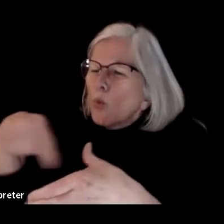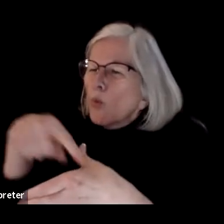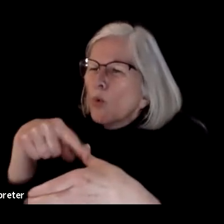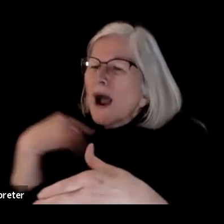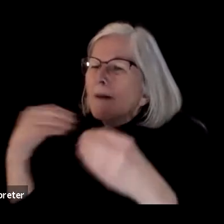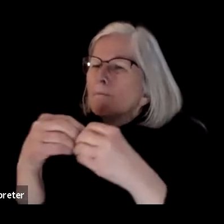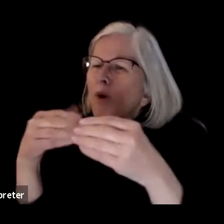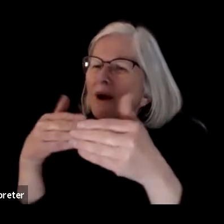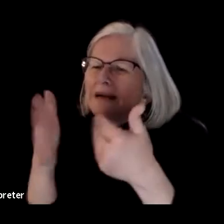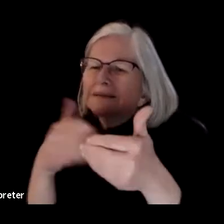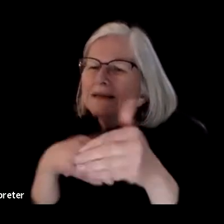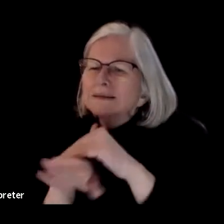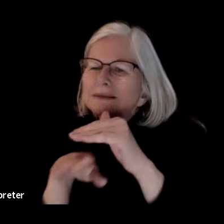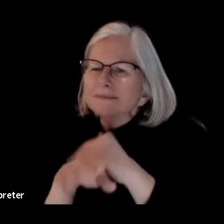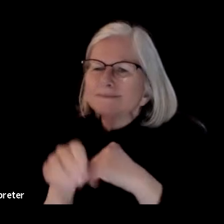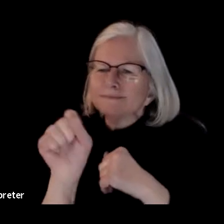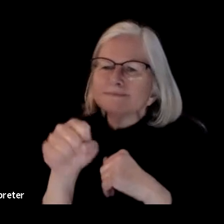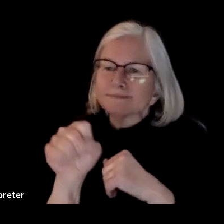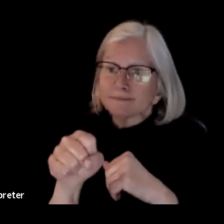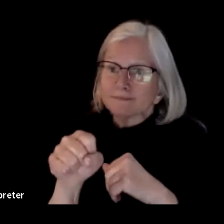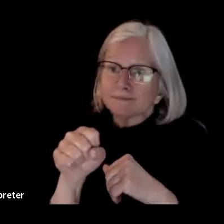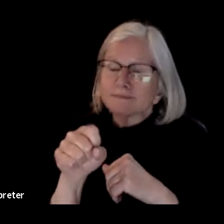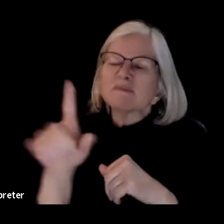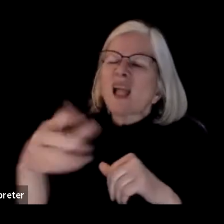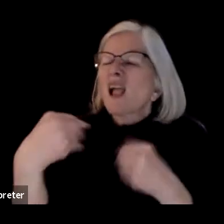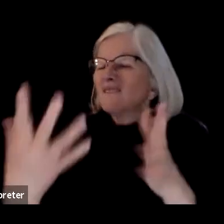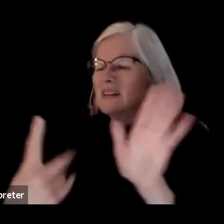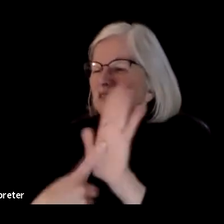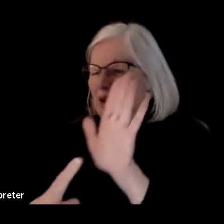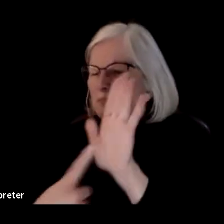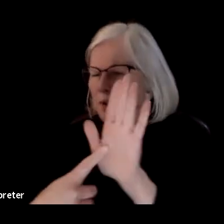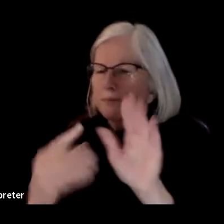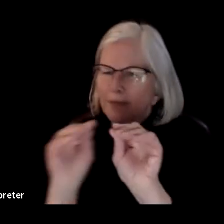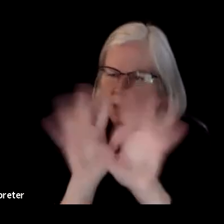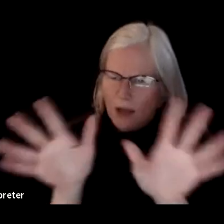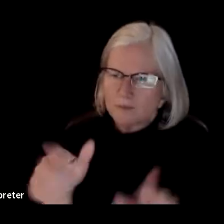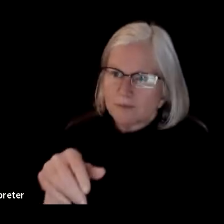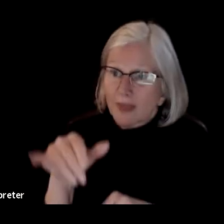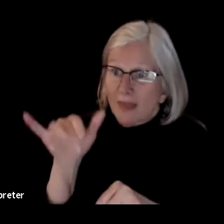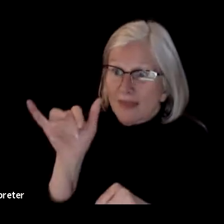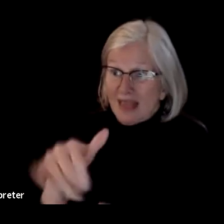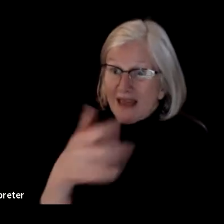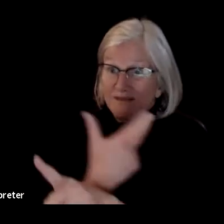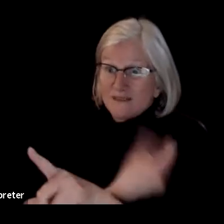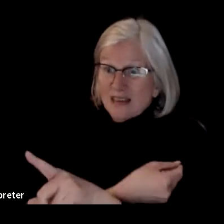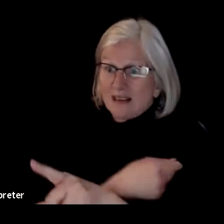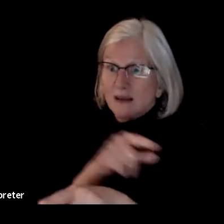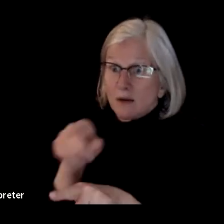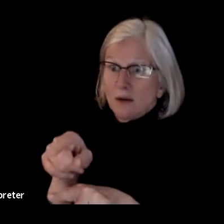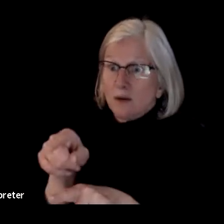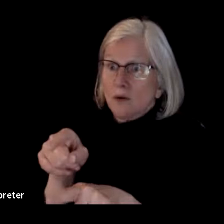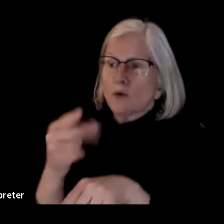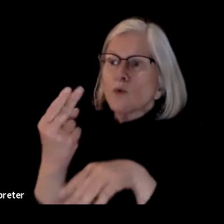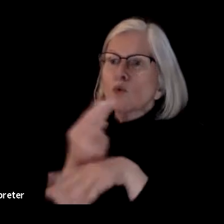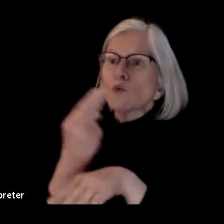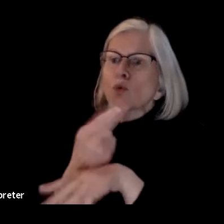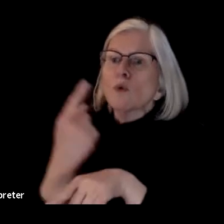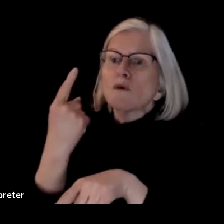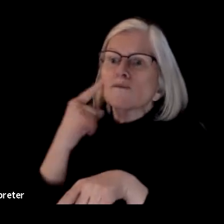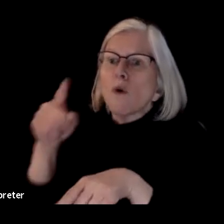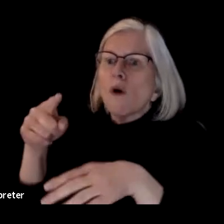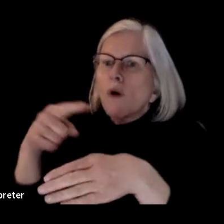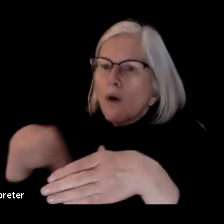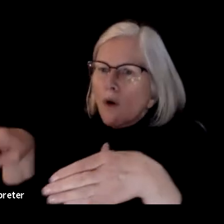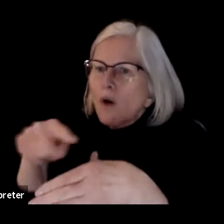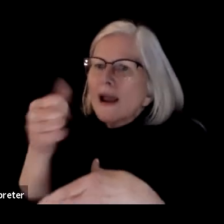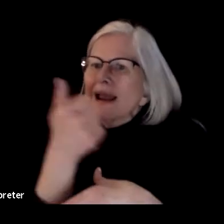Certainly, I can give some examples. I do want to be clear, however, that this vaccine will be used for any Minnesotan, but